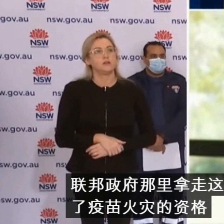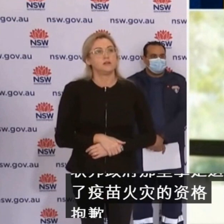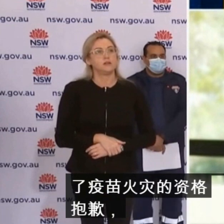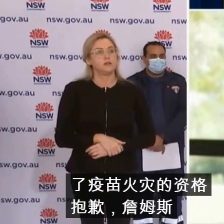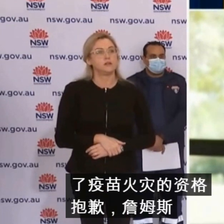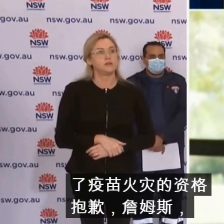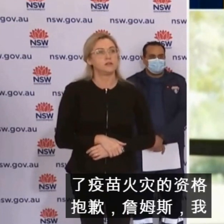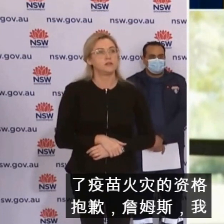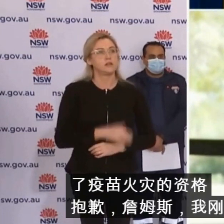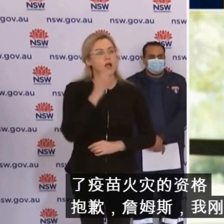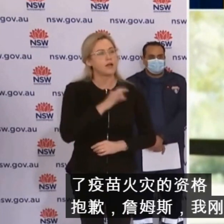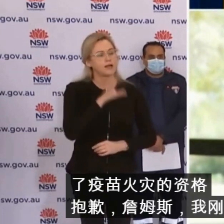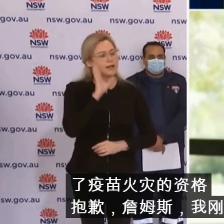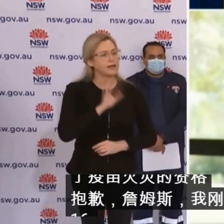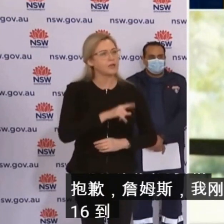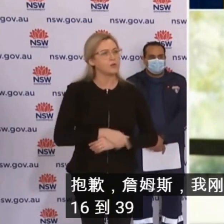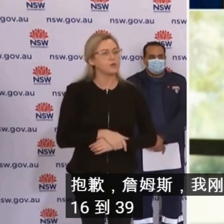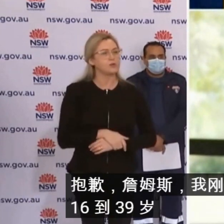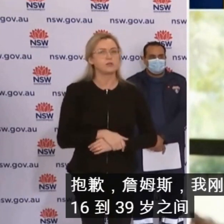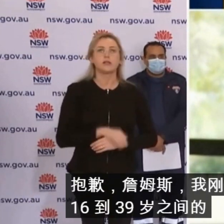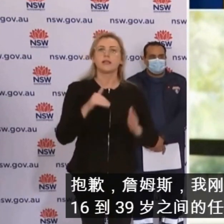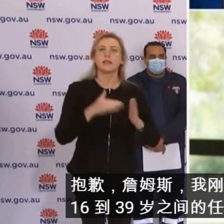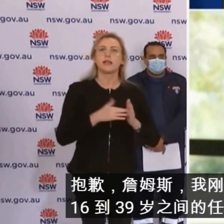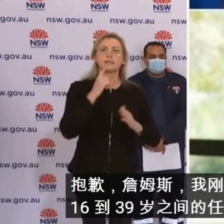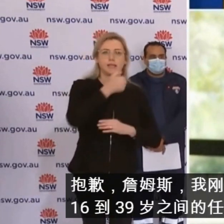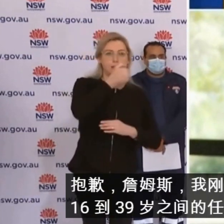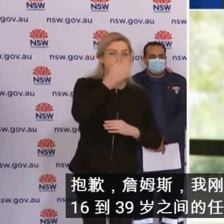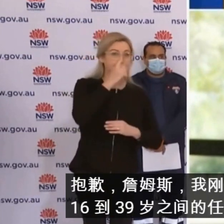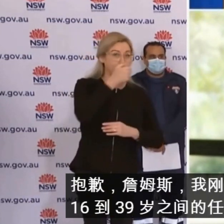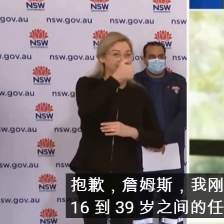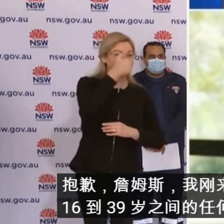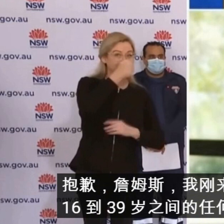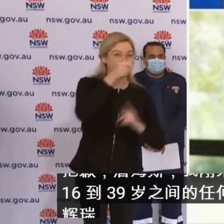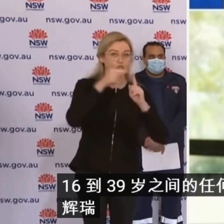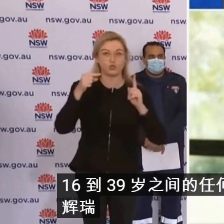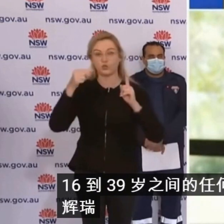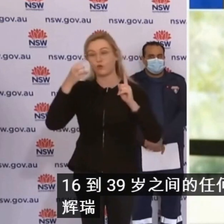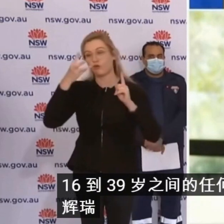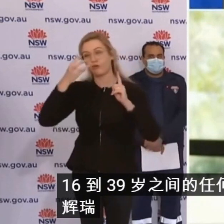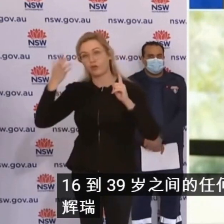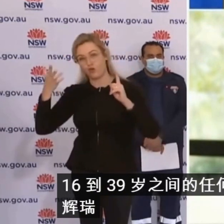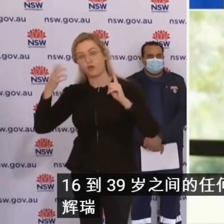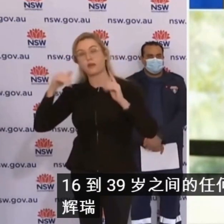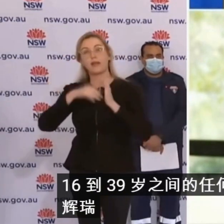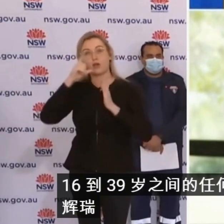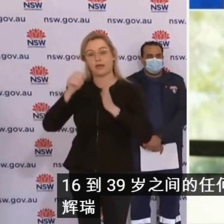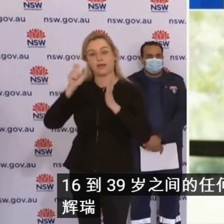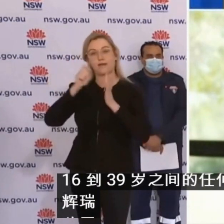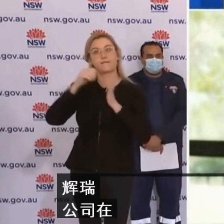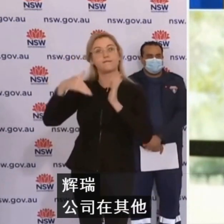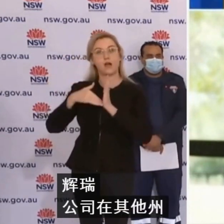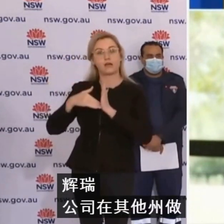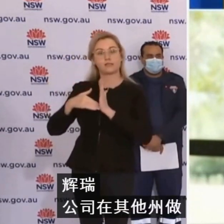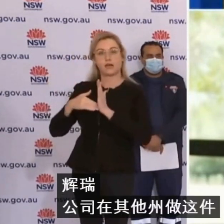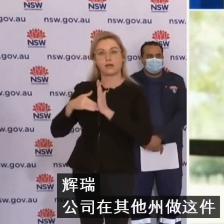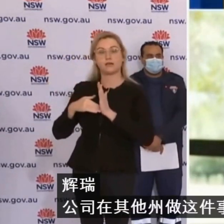Pfizer vaccine. Sorry, James, I just can't hear. Anyone between 16 and 39 was made eligible by the federal government for Pfizer. They're